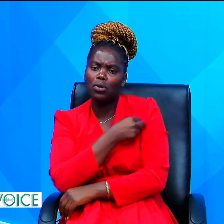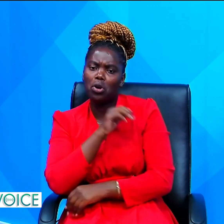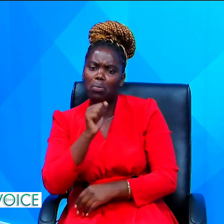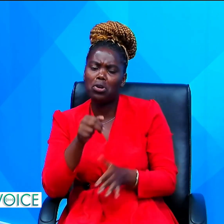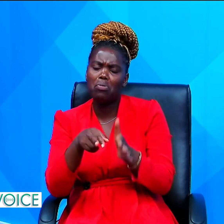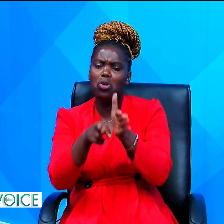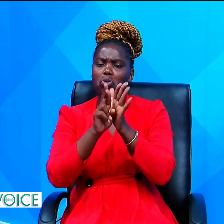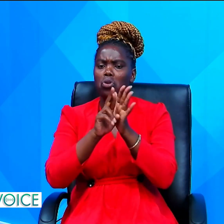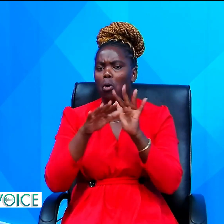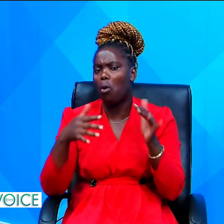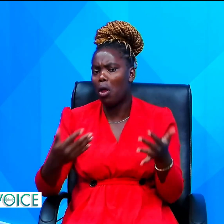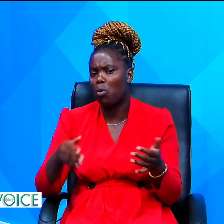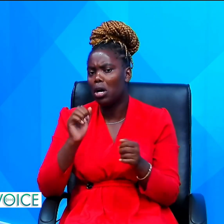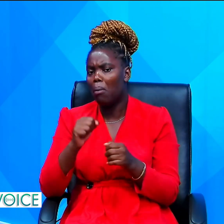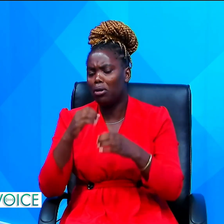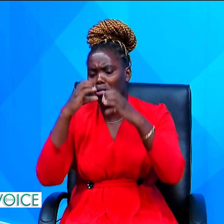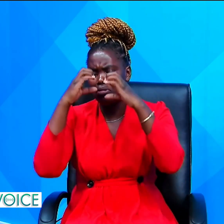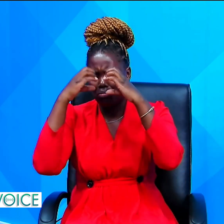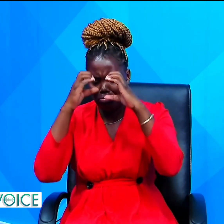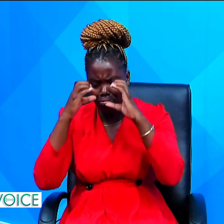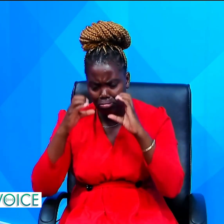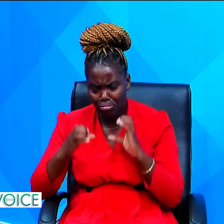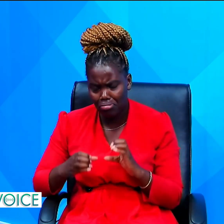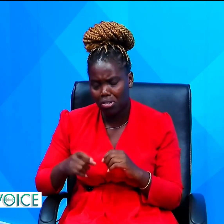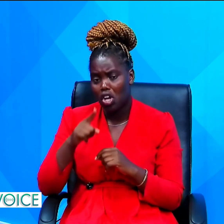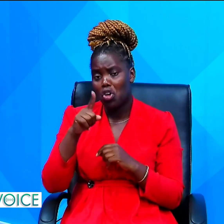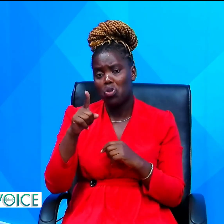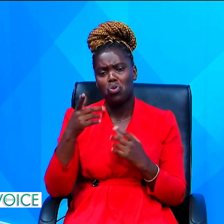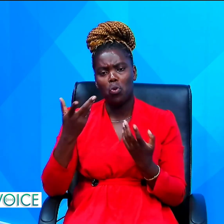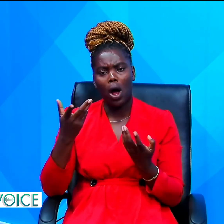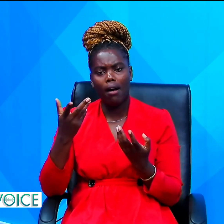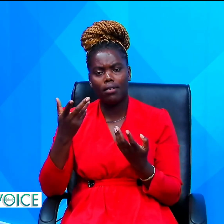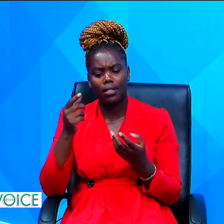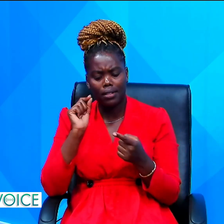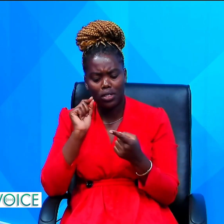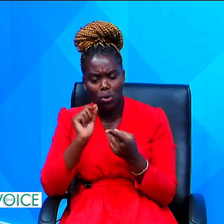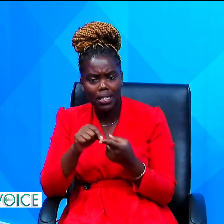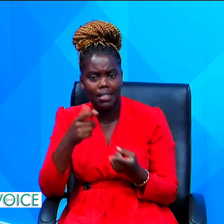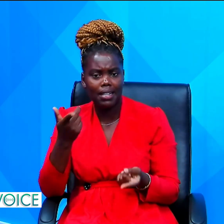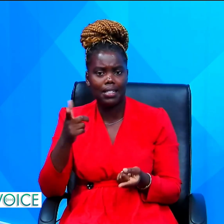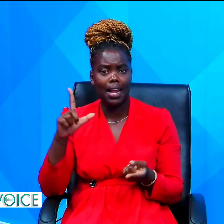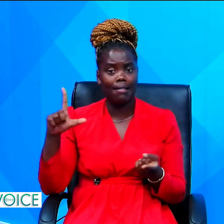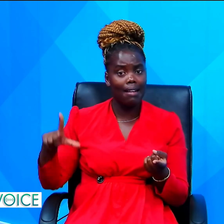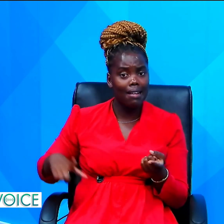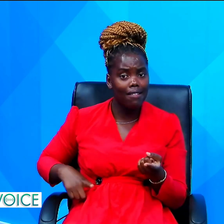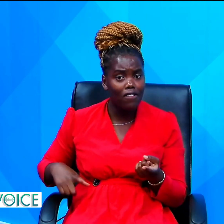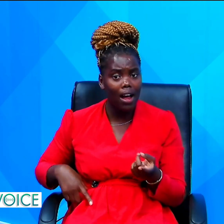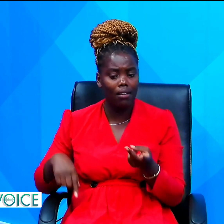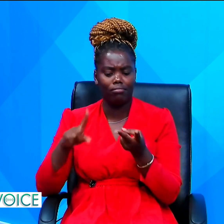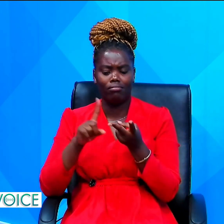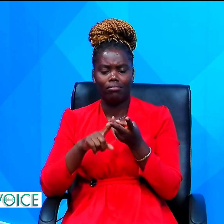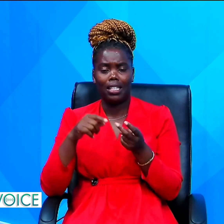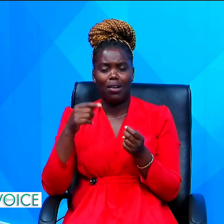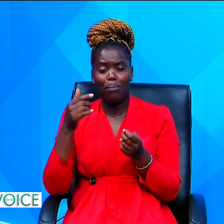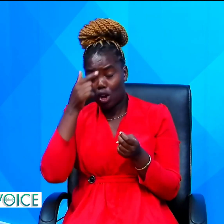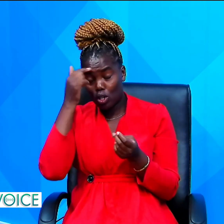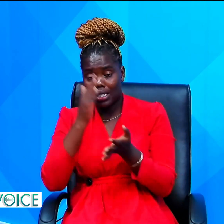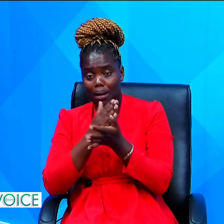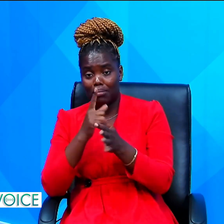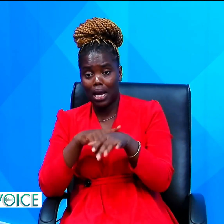just request to be scanned or to get tested about on the liver, so that they